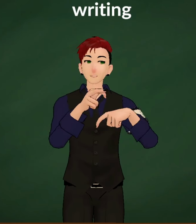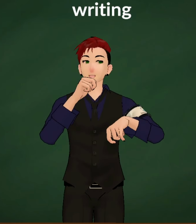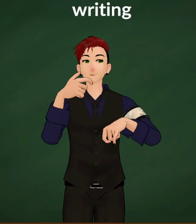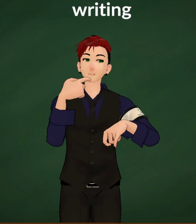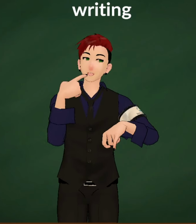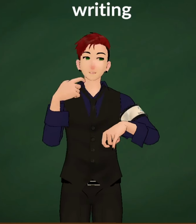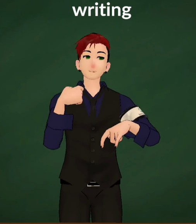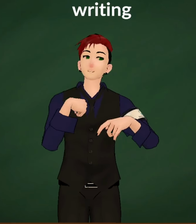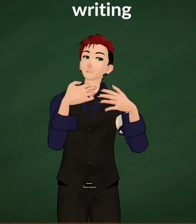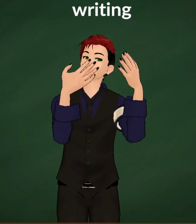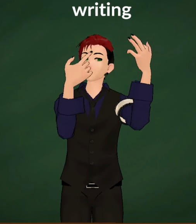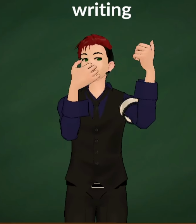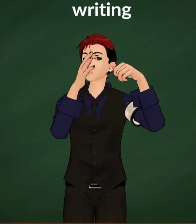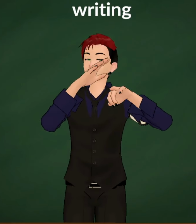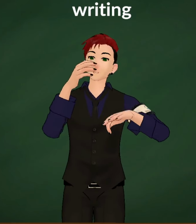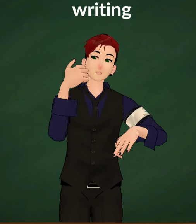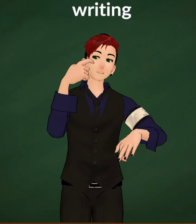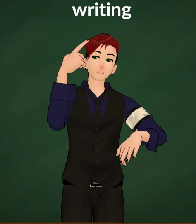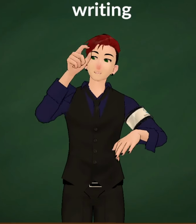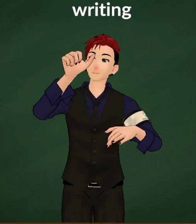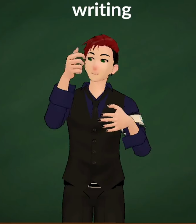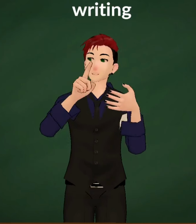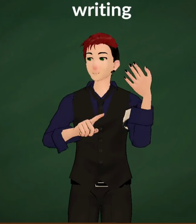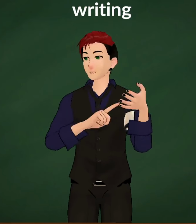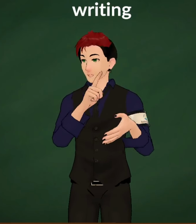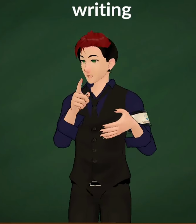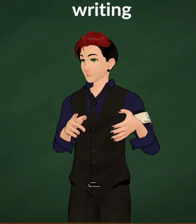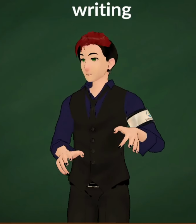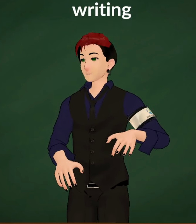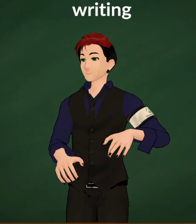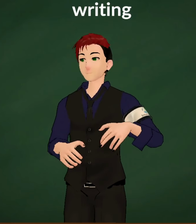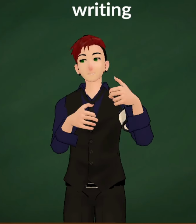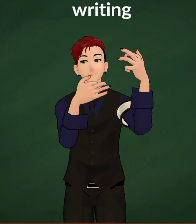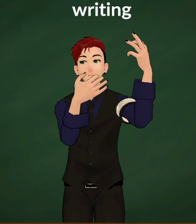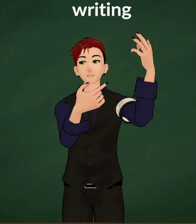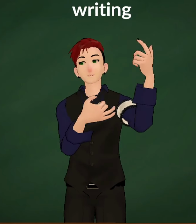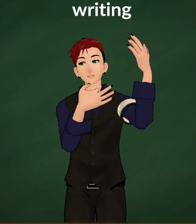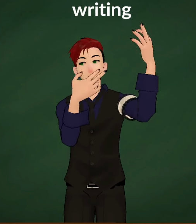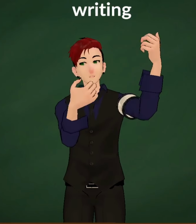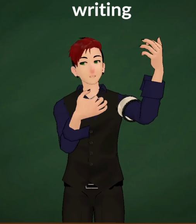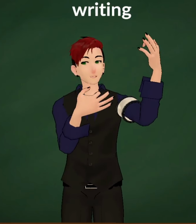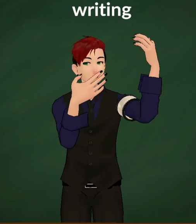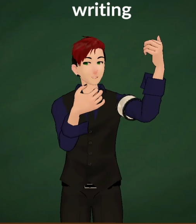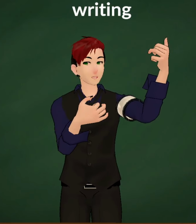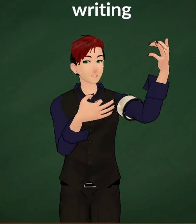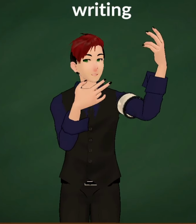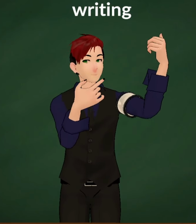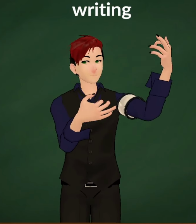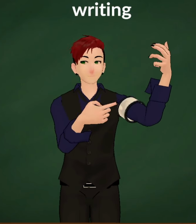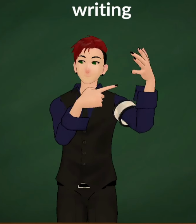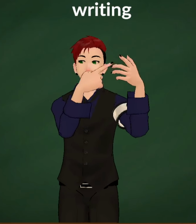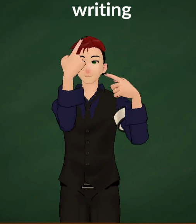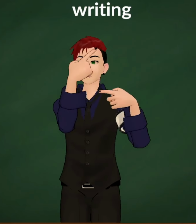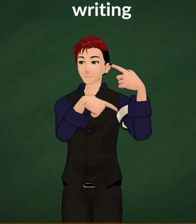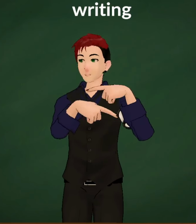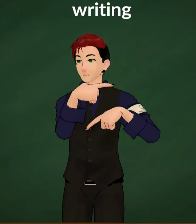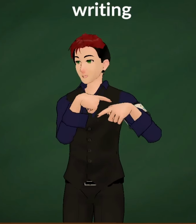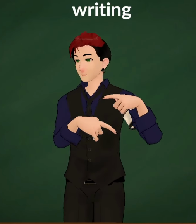sign without having to say, I waited on hold for 10 hours. Just, oh God, waiting a long time. But it's 1 sign.